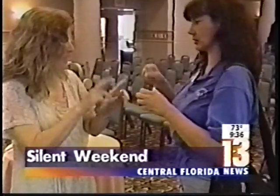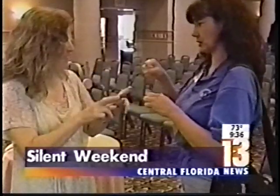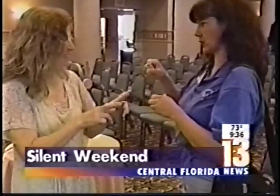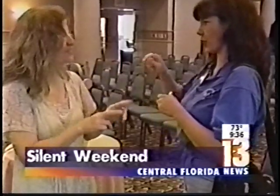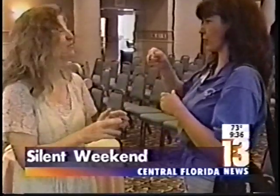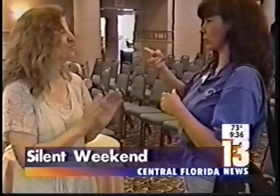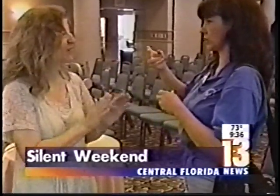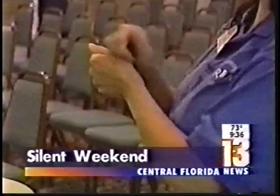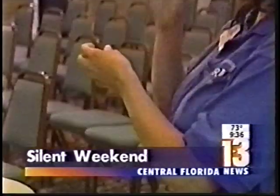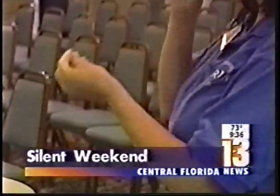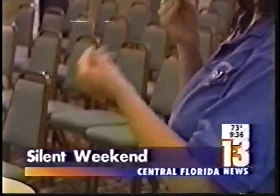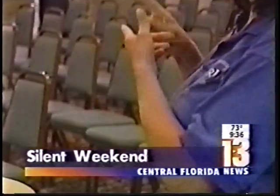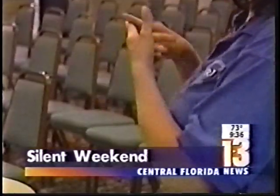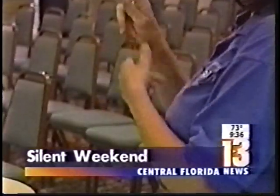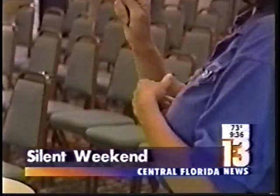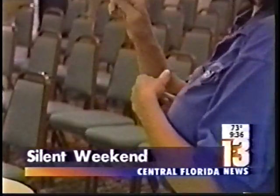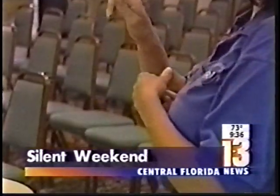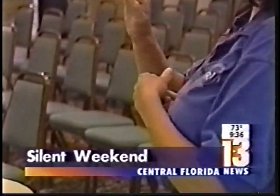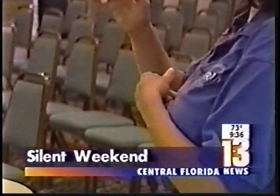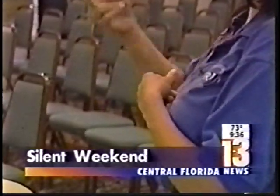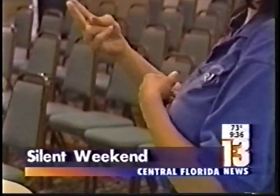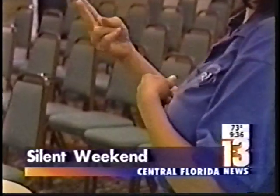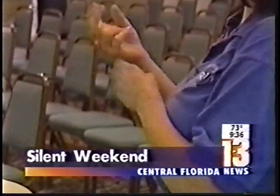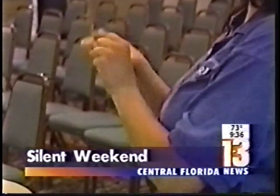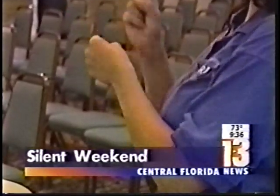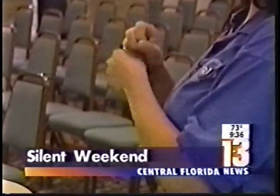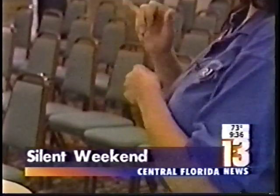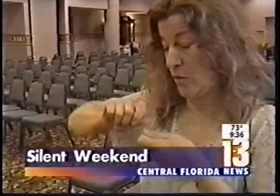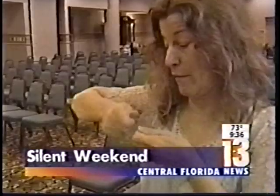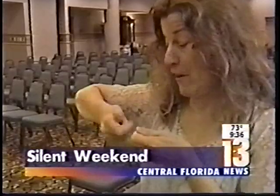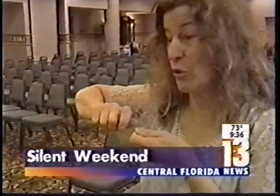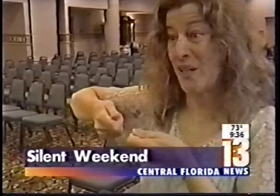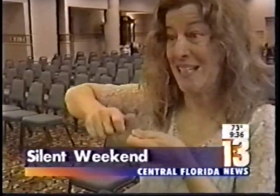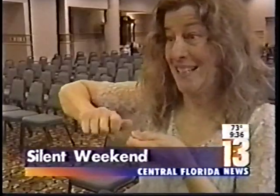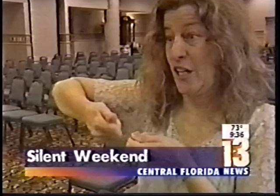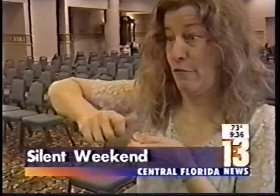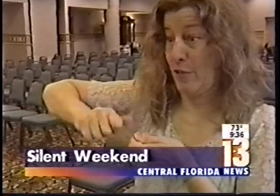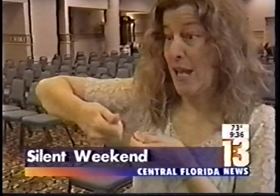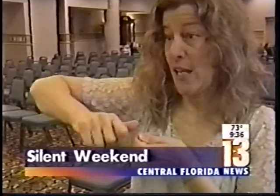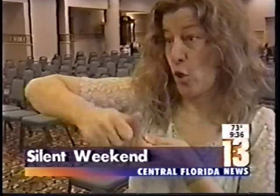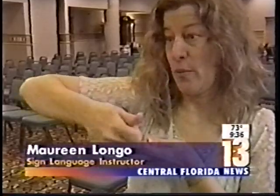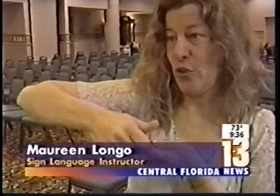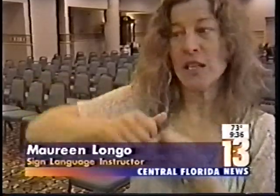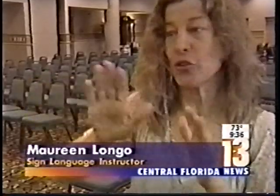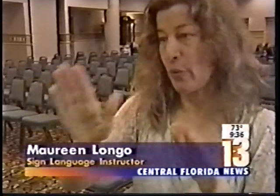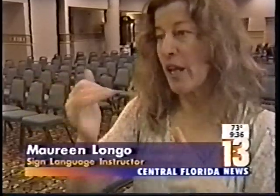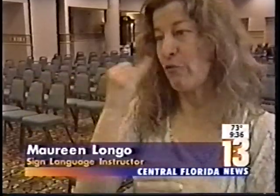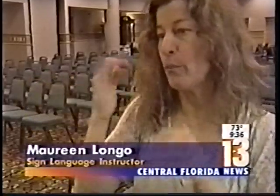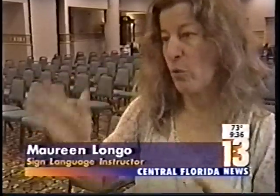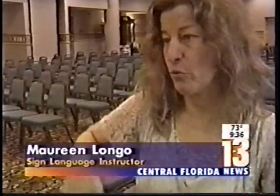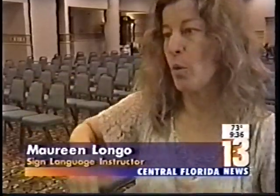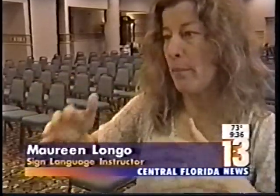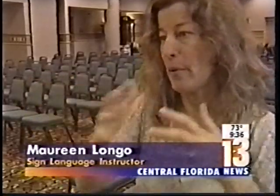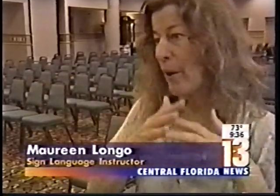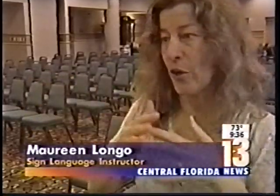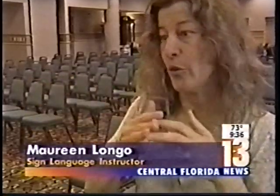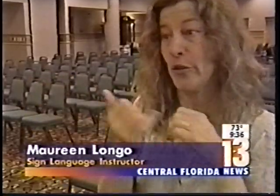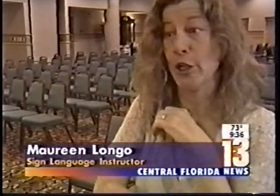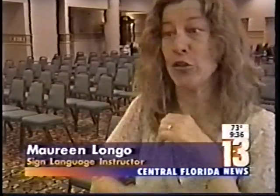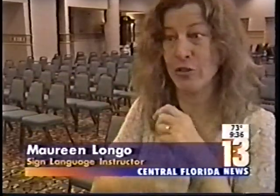workshop on communicating across different cultures and classes. If I'm doing this sign for a can opener, that's great if we both grew up in America or in a country